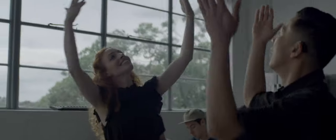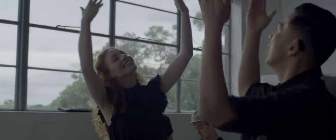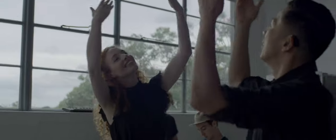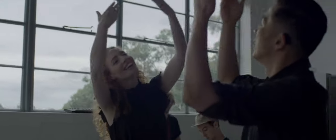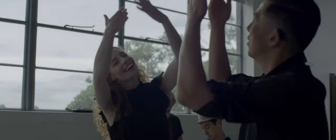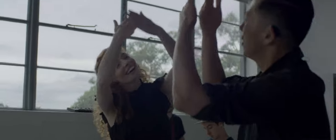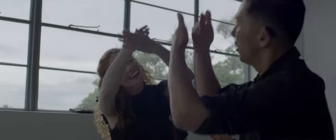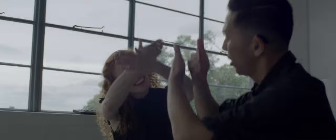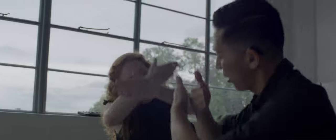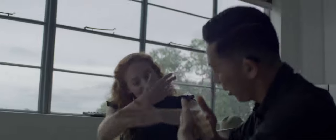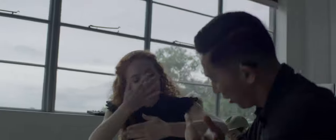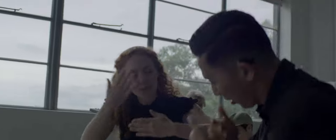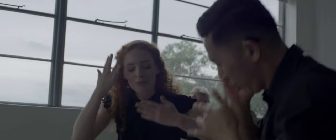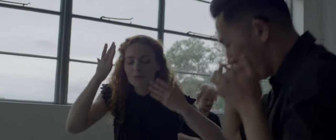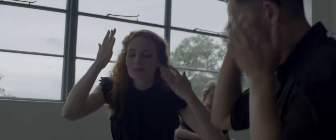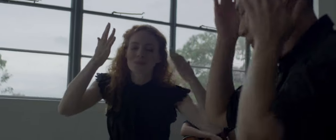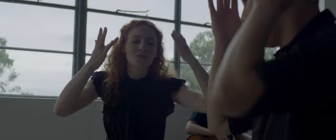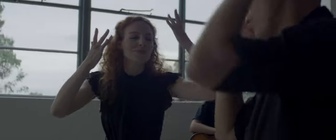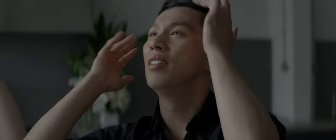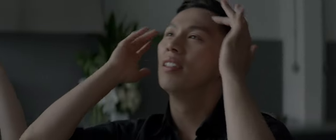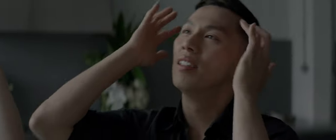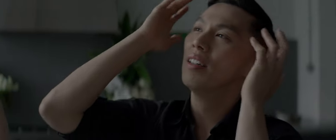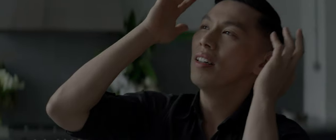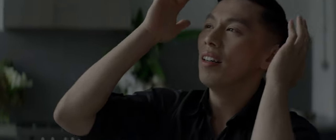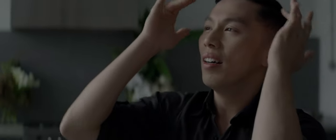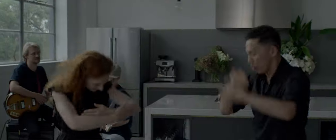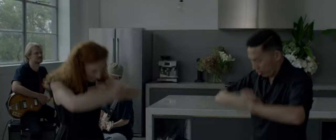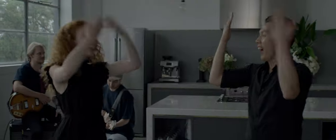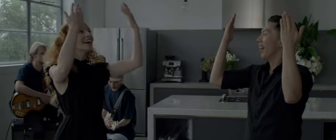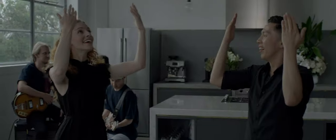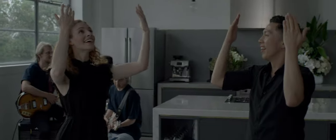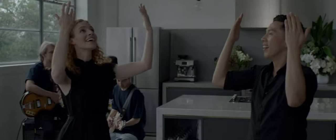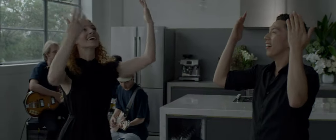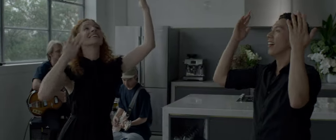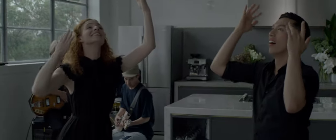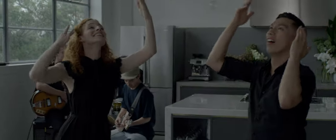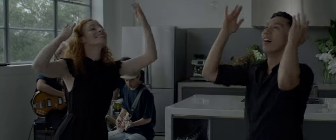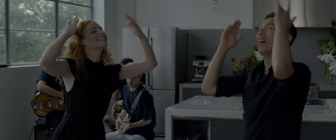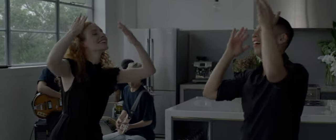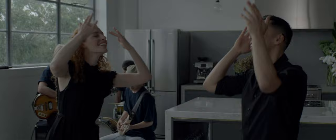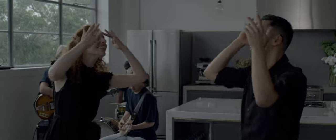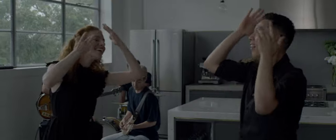through nighttime, and I'm thinking of you. Each dawn of every